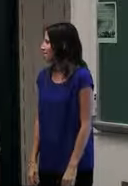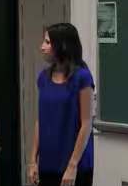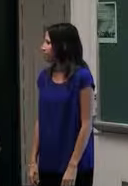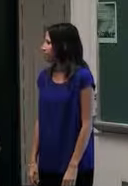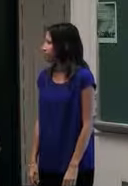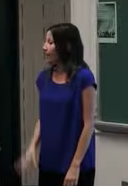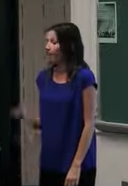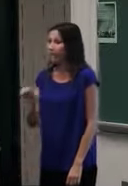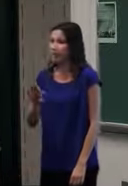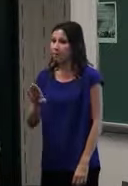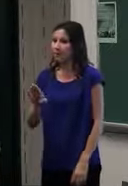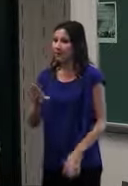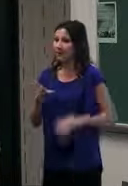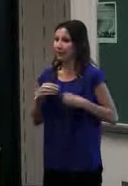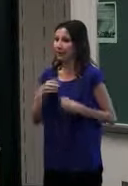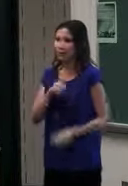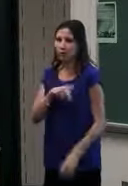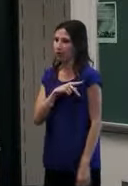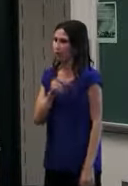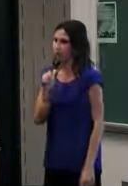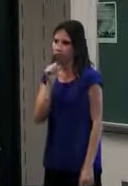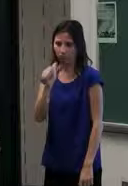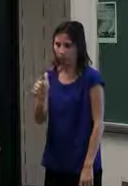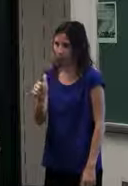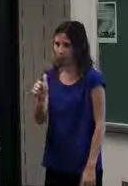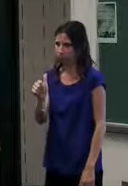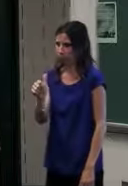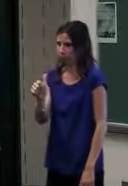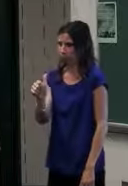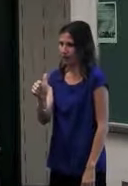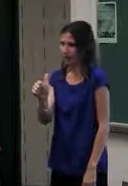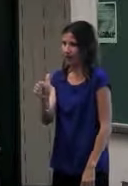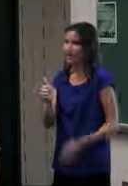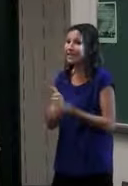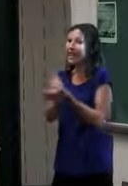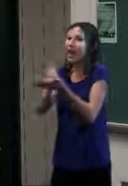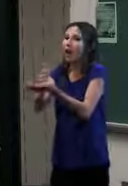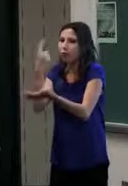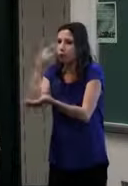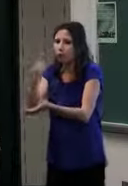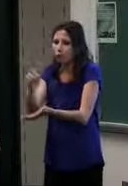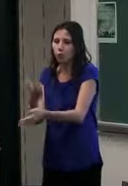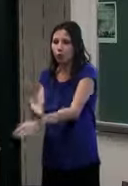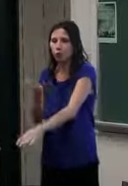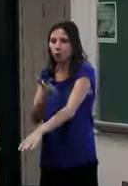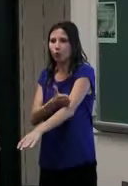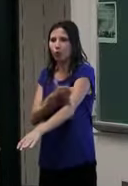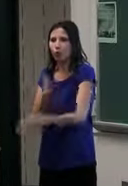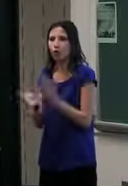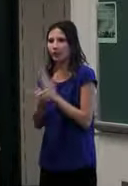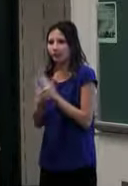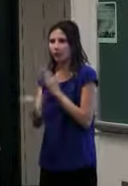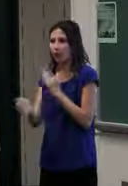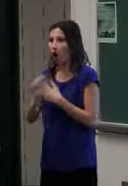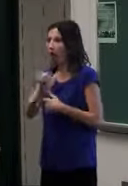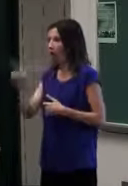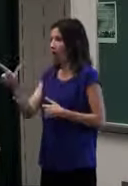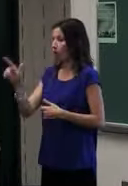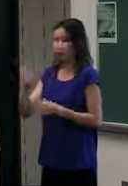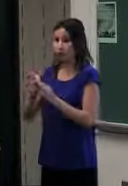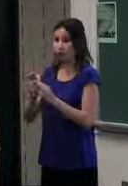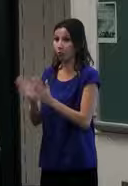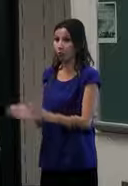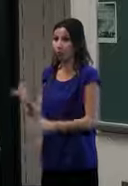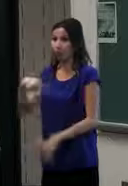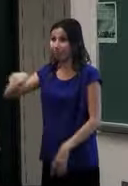Don't take feedback personally because it's only given to help you improve because they've all been there, they've all been students at one point.